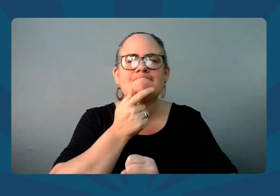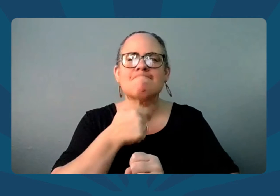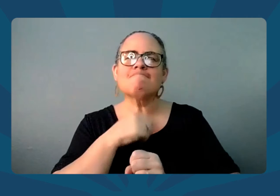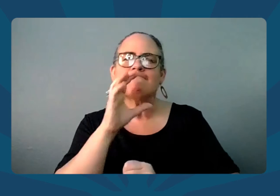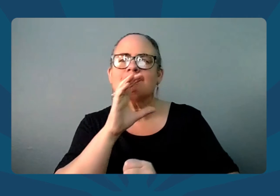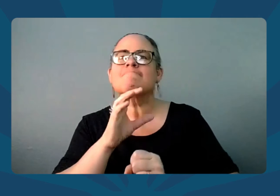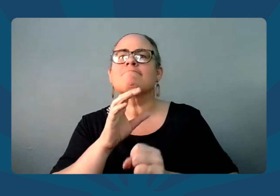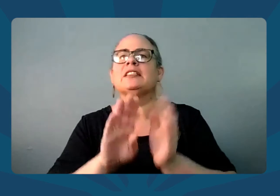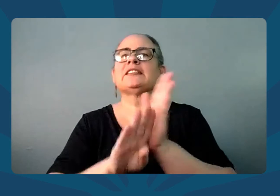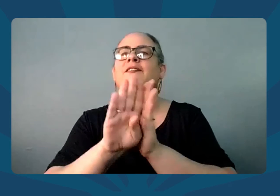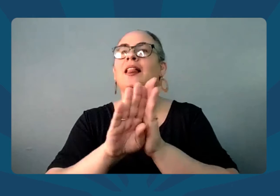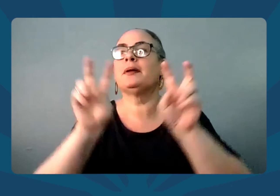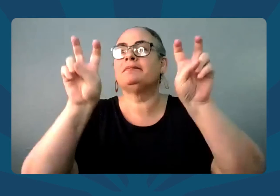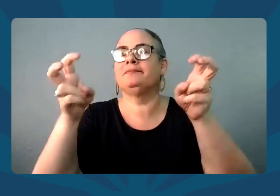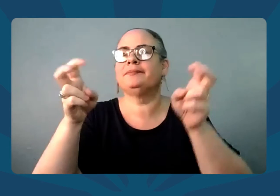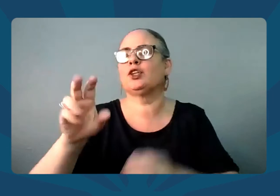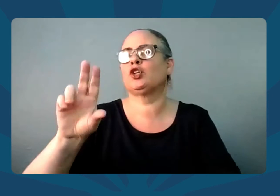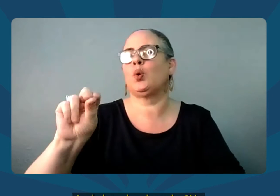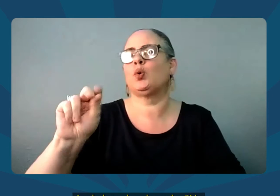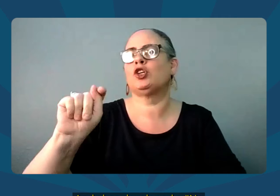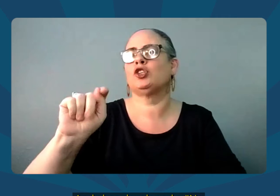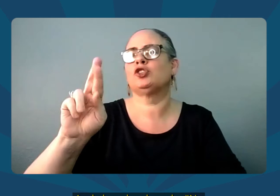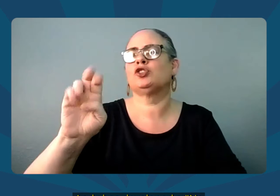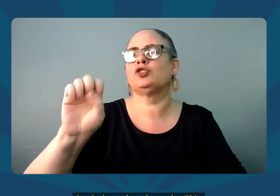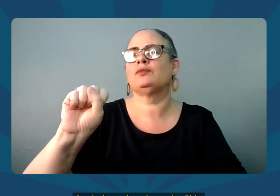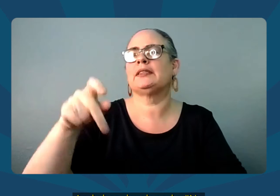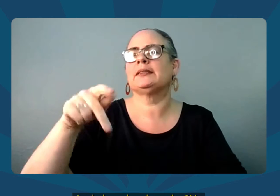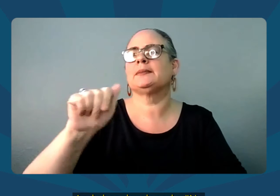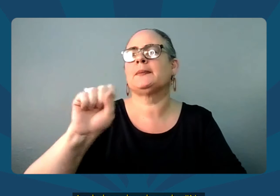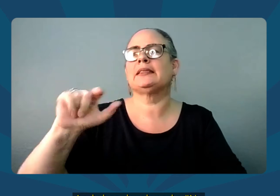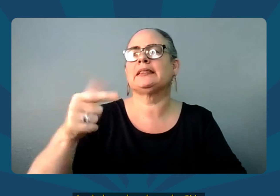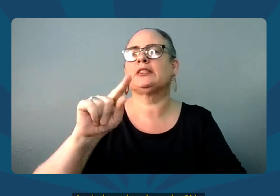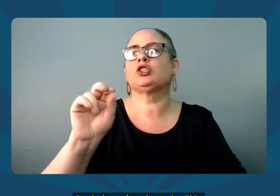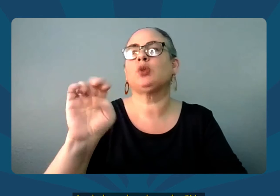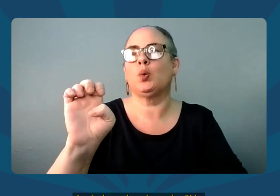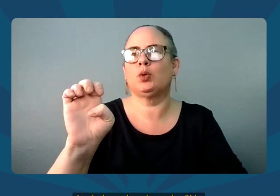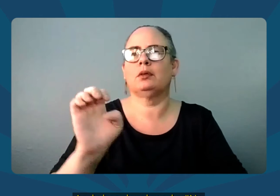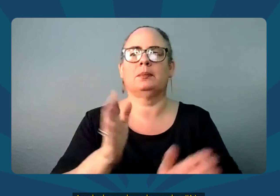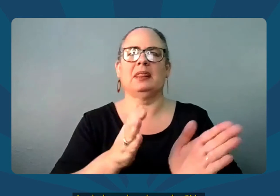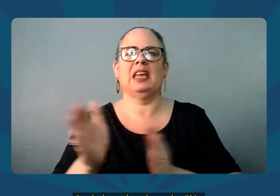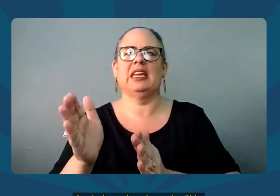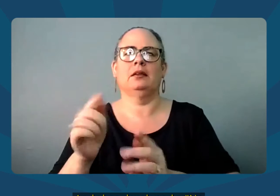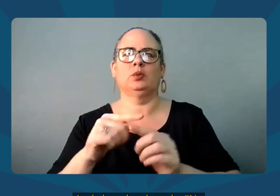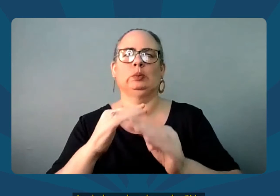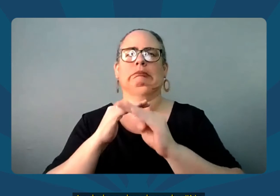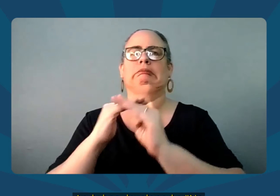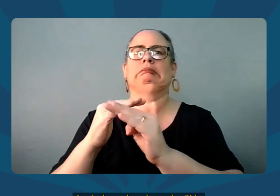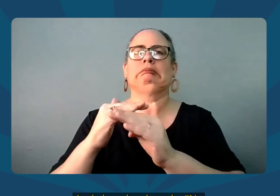Among his policies and legal strategies, Andy has developed a no trespassing zone